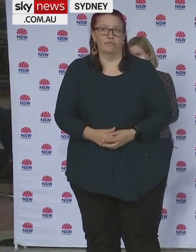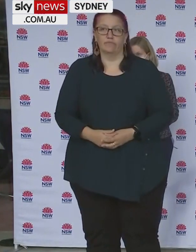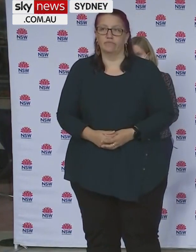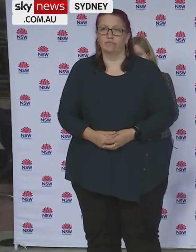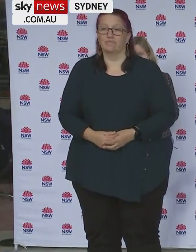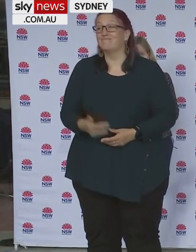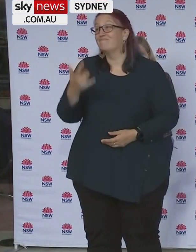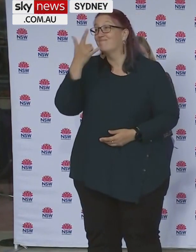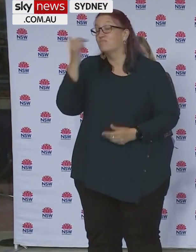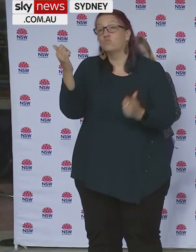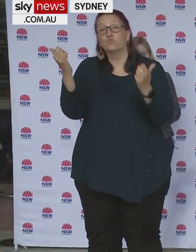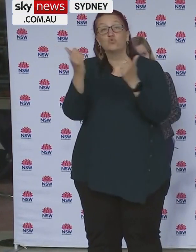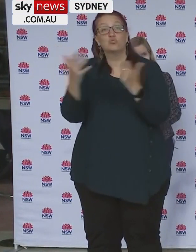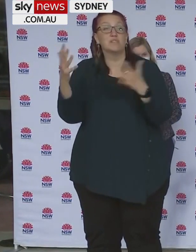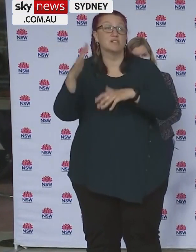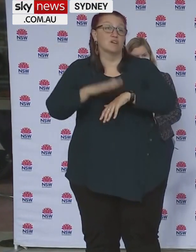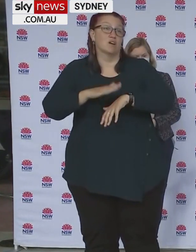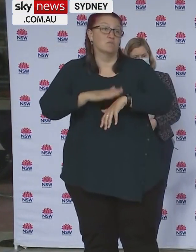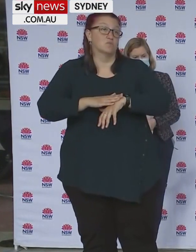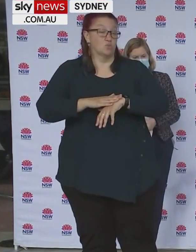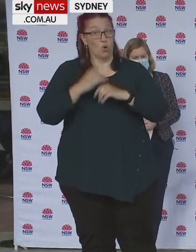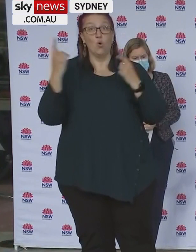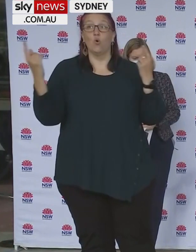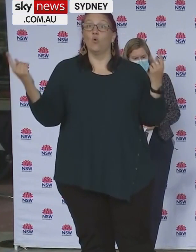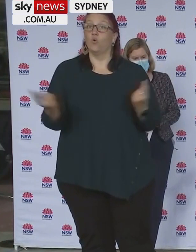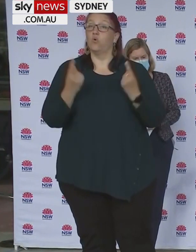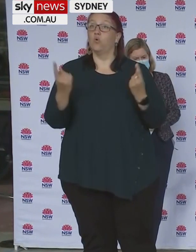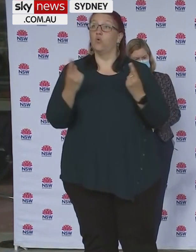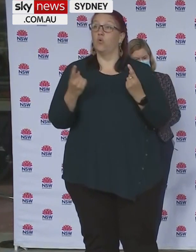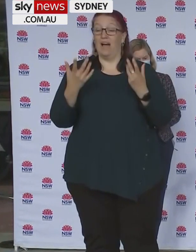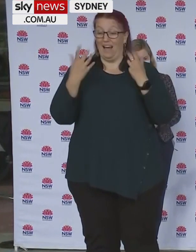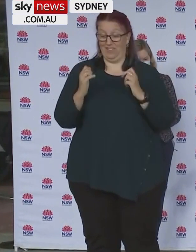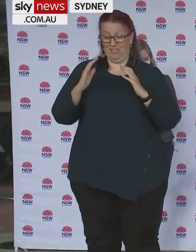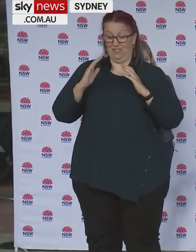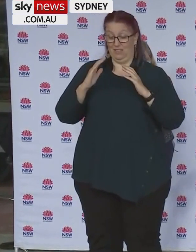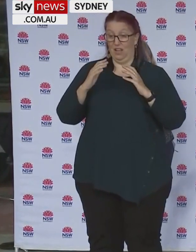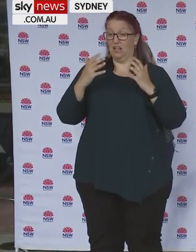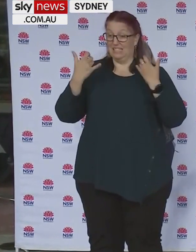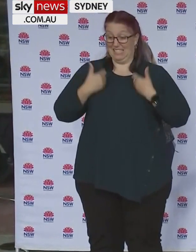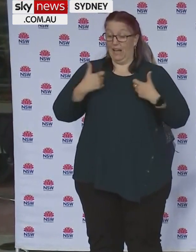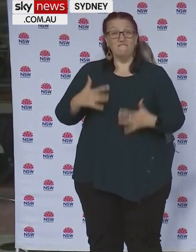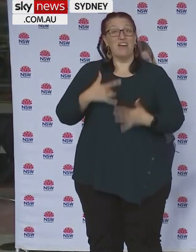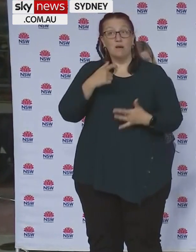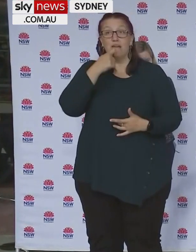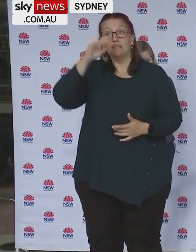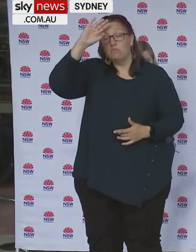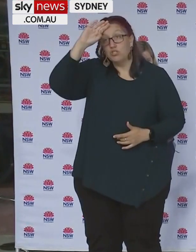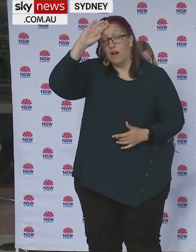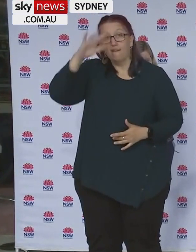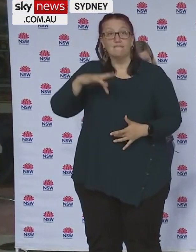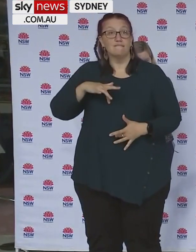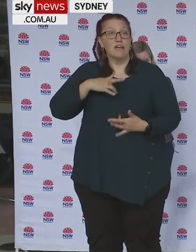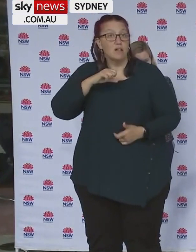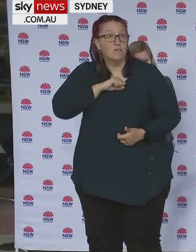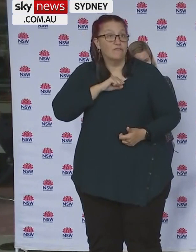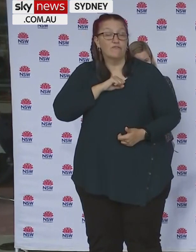seeing workers who are leaving the house with symptoms or going to work with symptoms, and then inadvertently, as